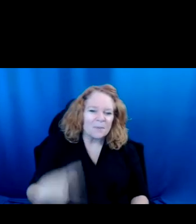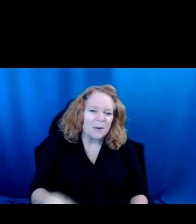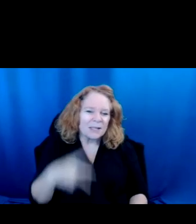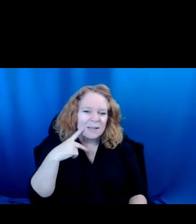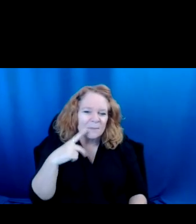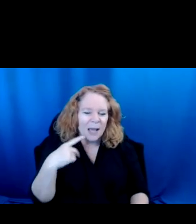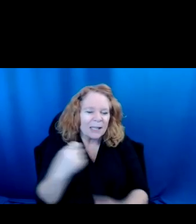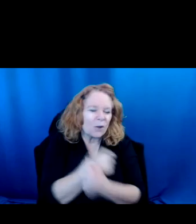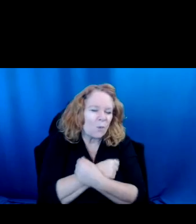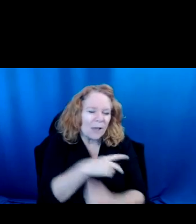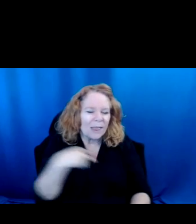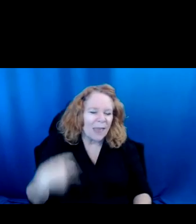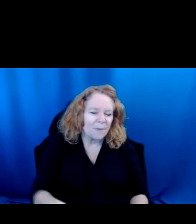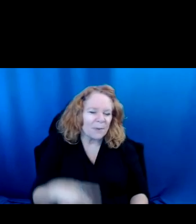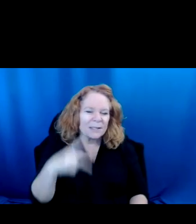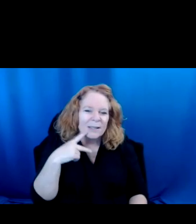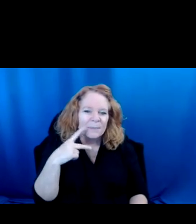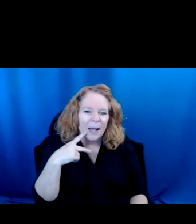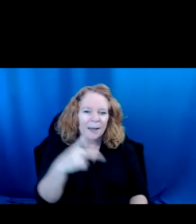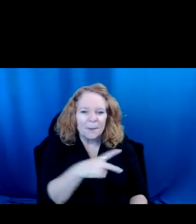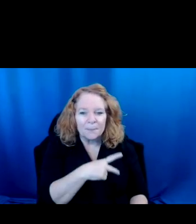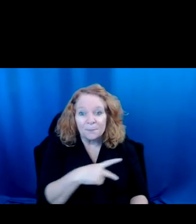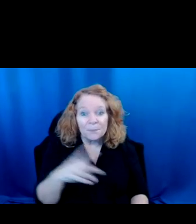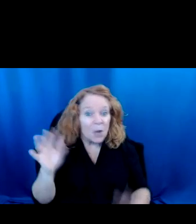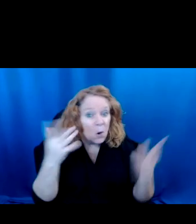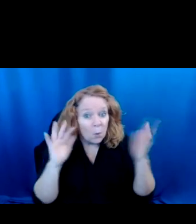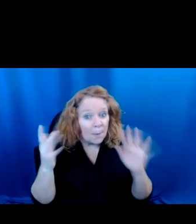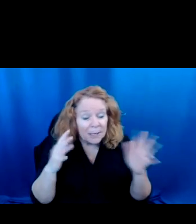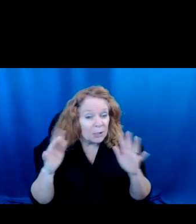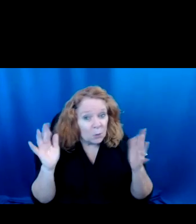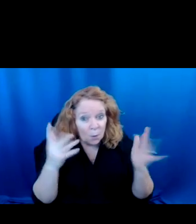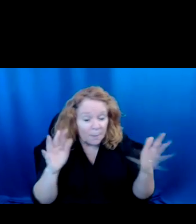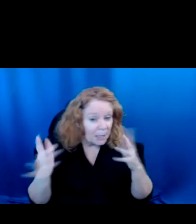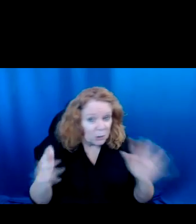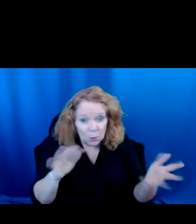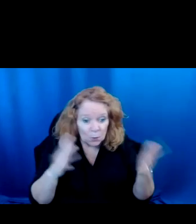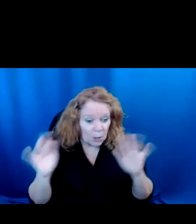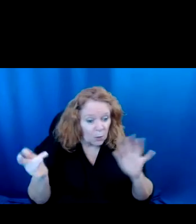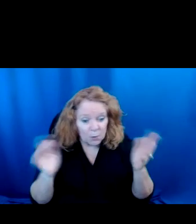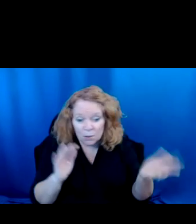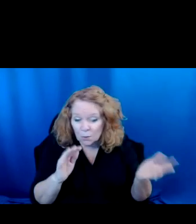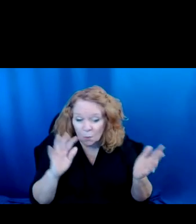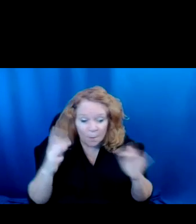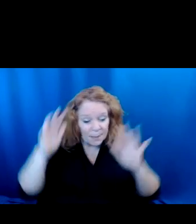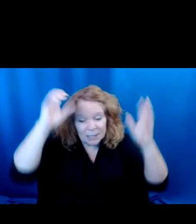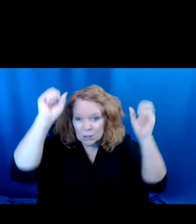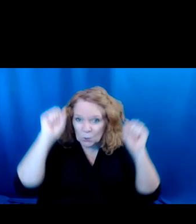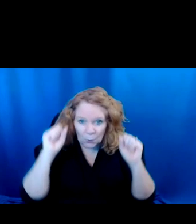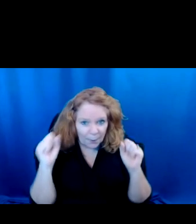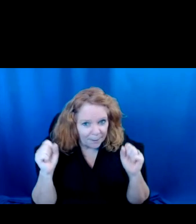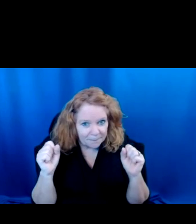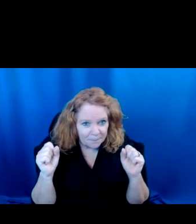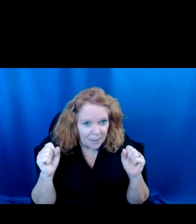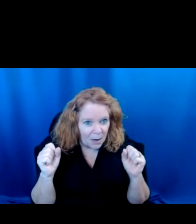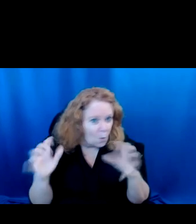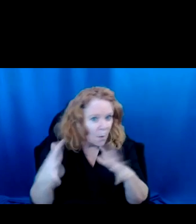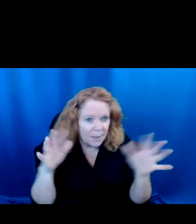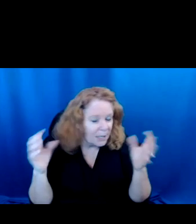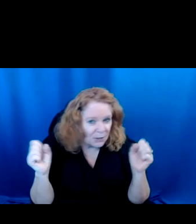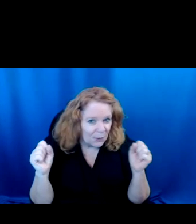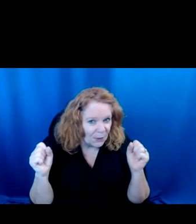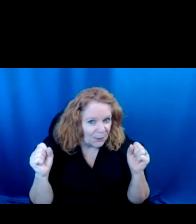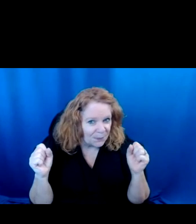Princess Peggy, we love Princess Peggy. Whoop-a-dee-doo, whoop-a-dee-doo, whoop-a-dee-doo, doo-doo, whoop-a-dee-doo.